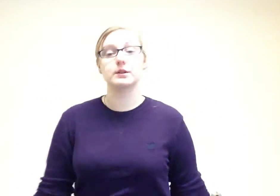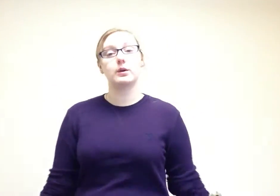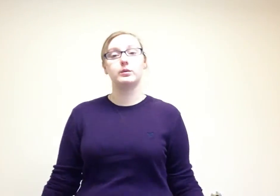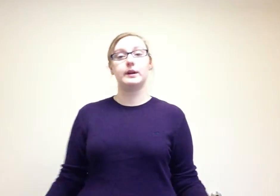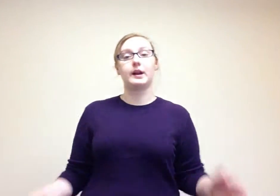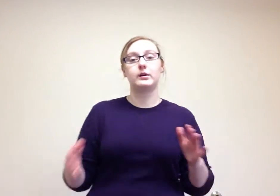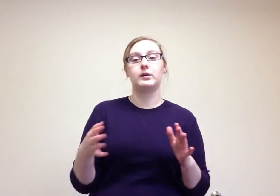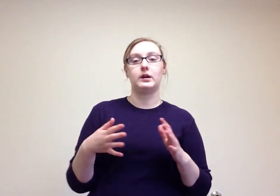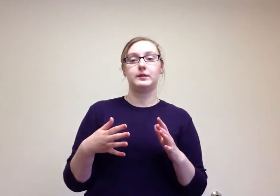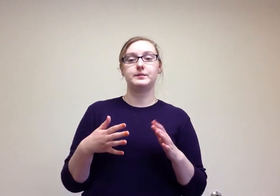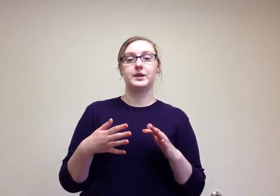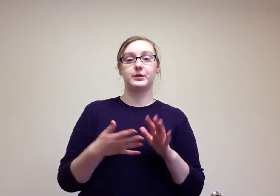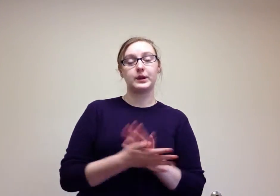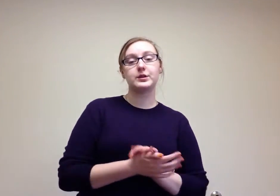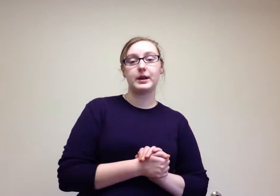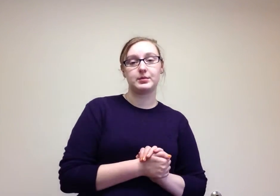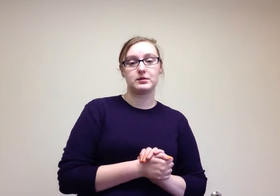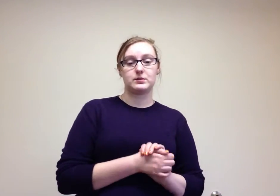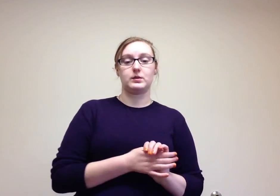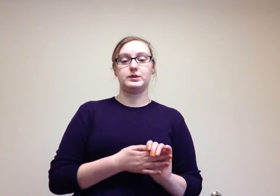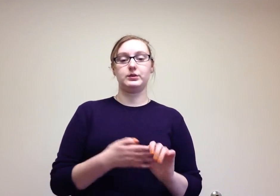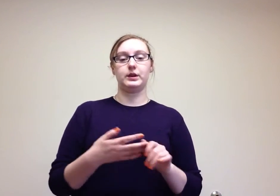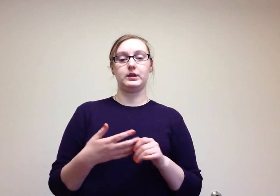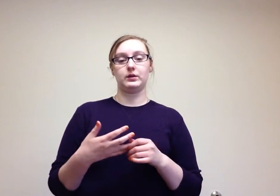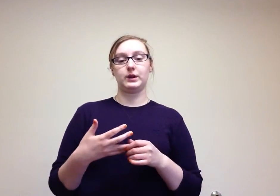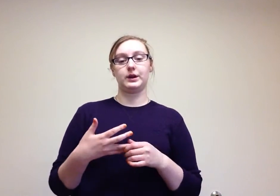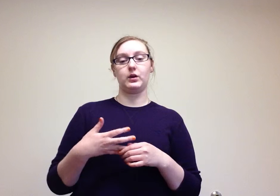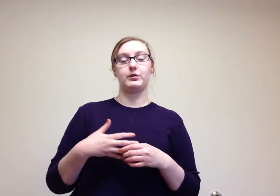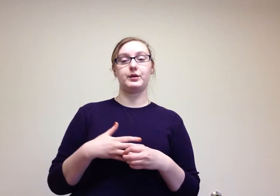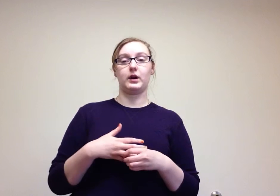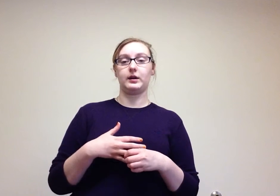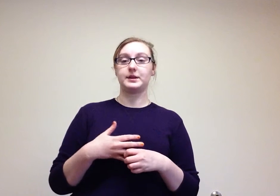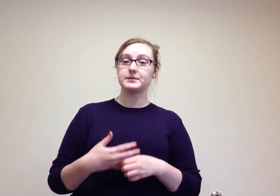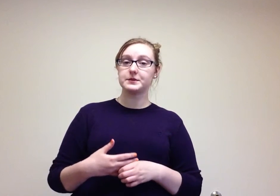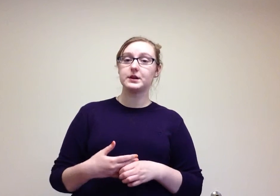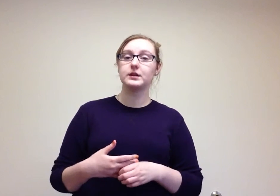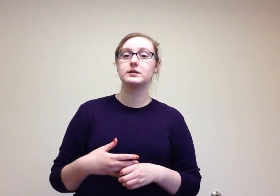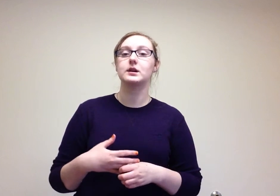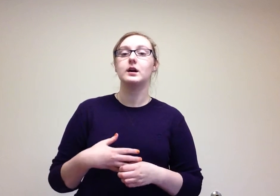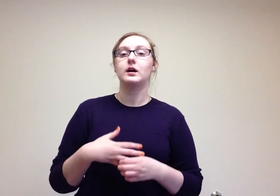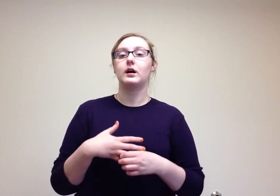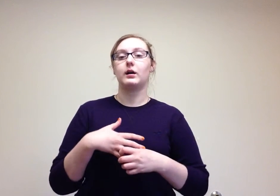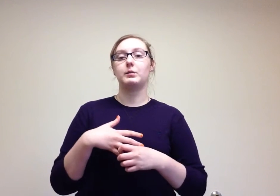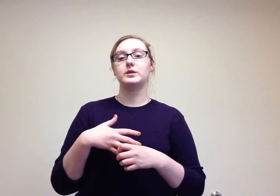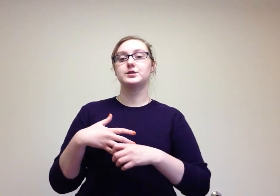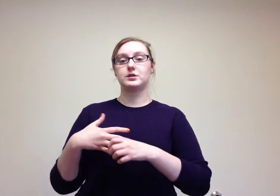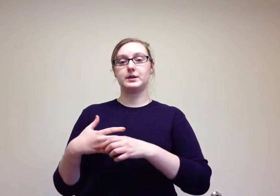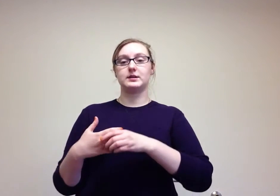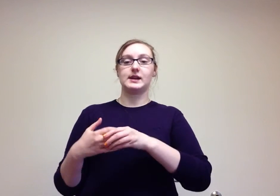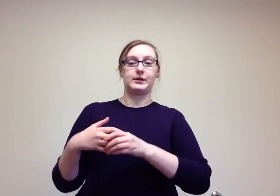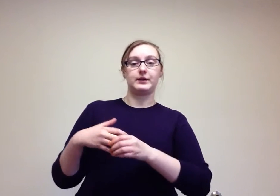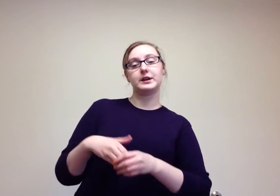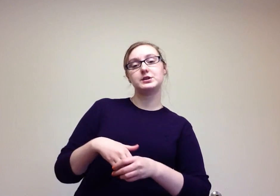So right now, if you look on our papers, we're going to go over types of drugs, what determines how they affect